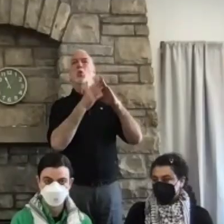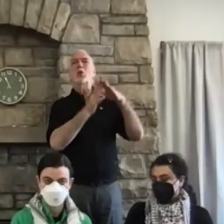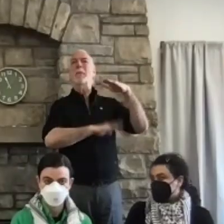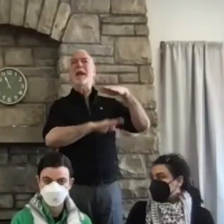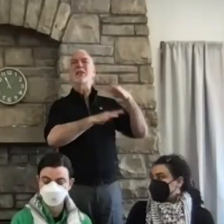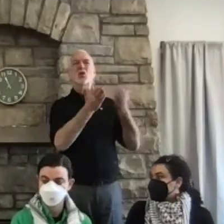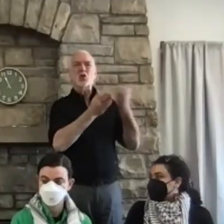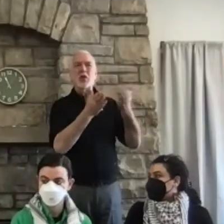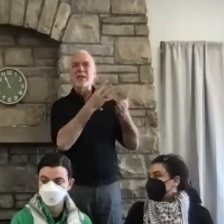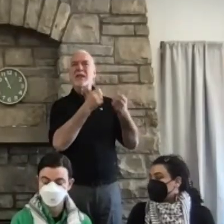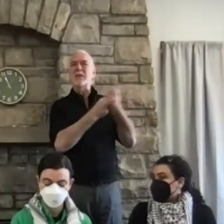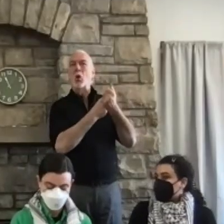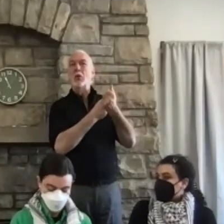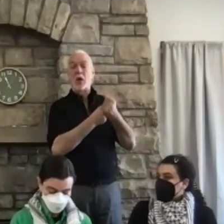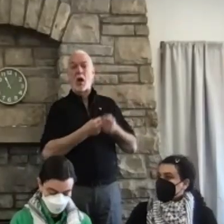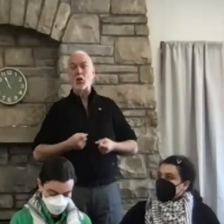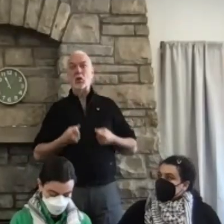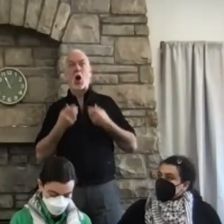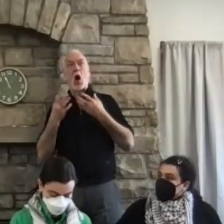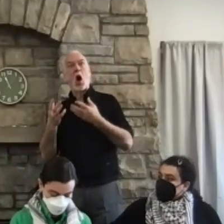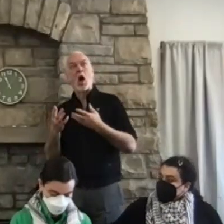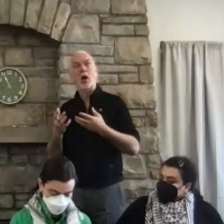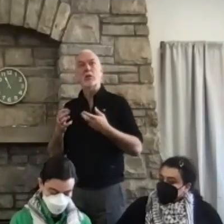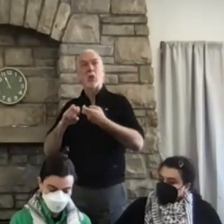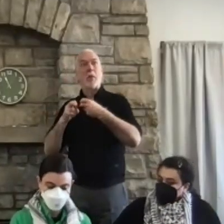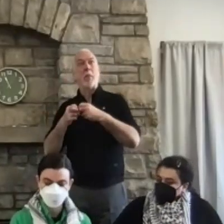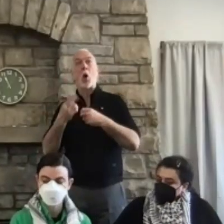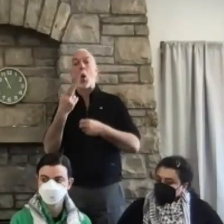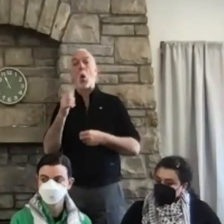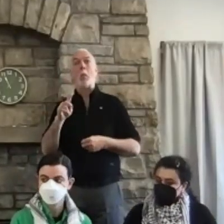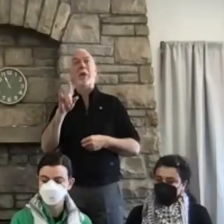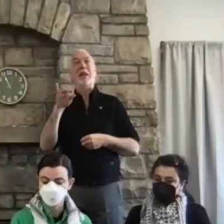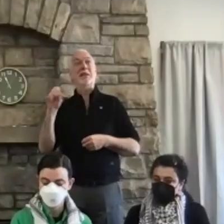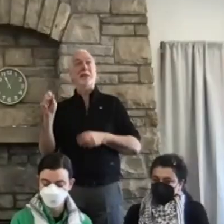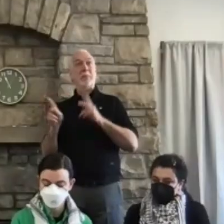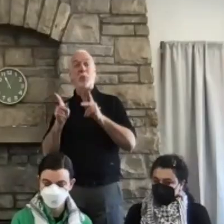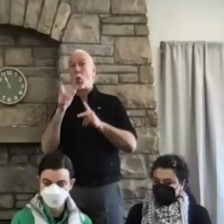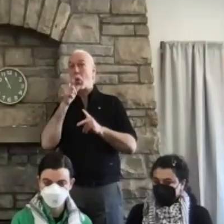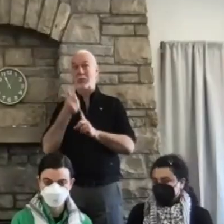systems play in the homelessness crisis among people with disabilities?